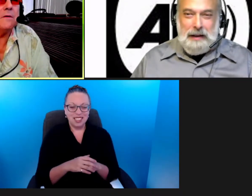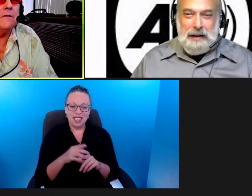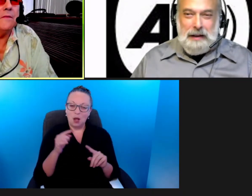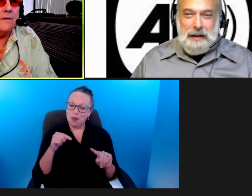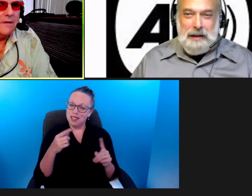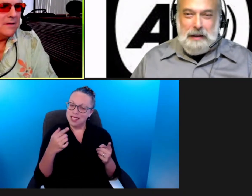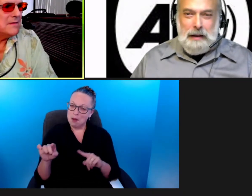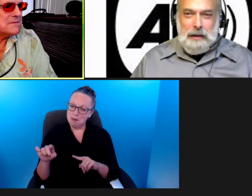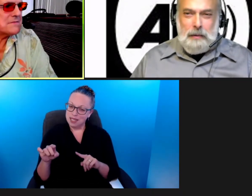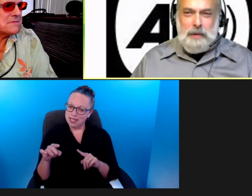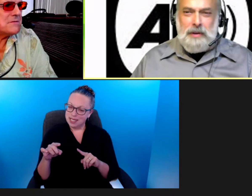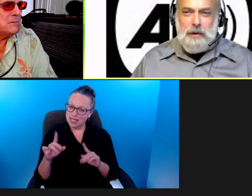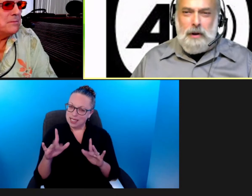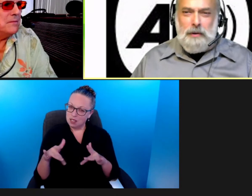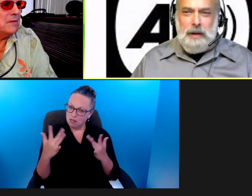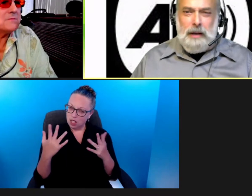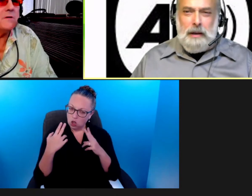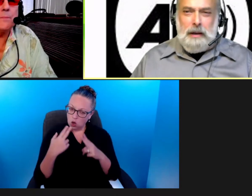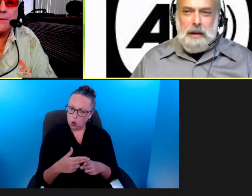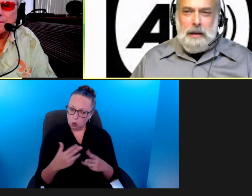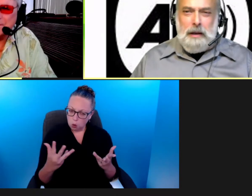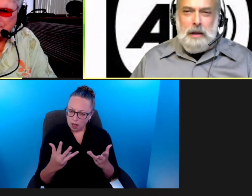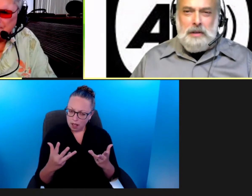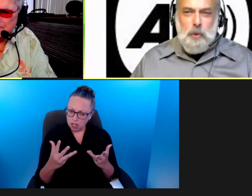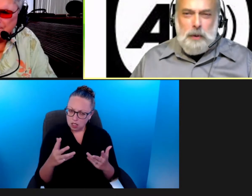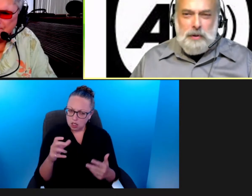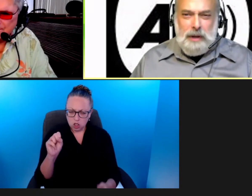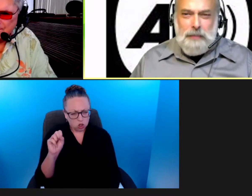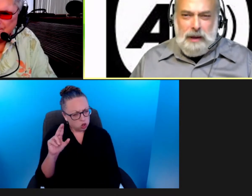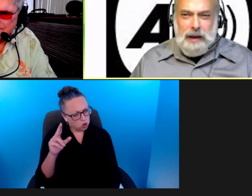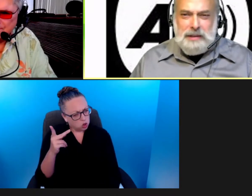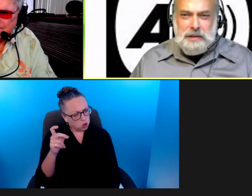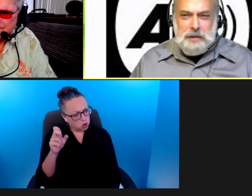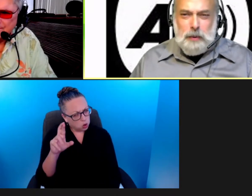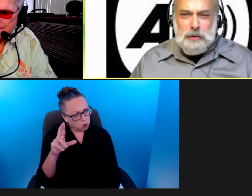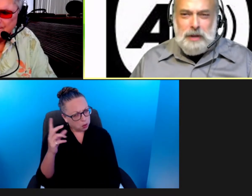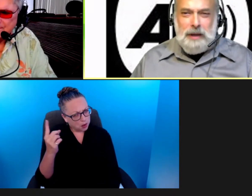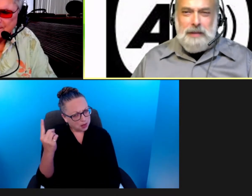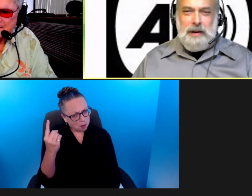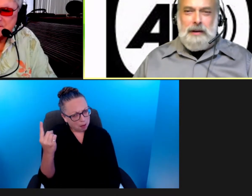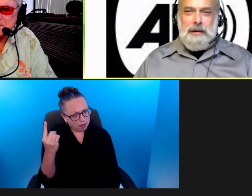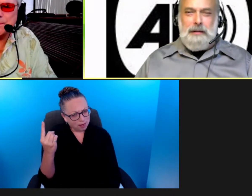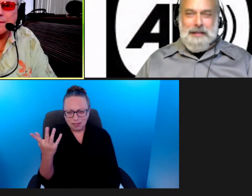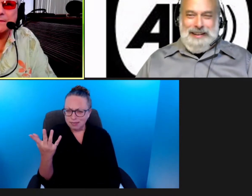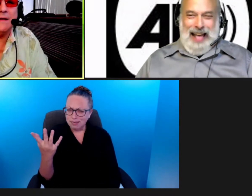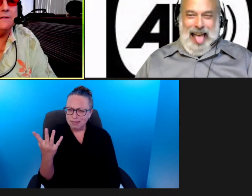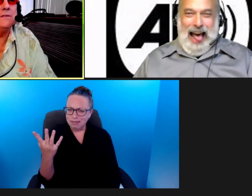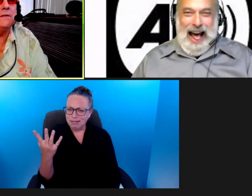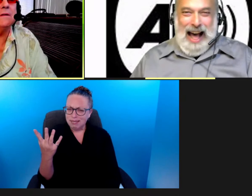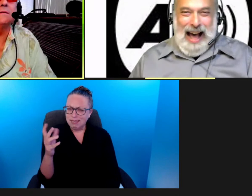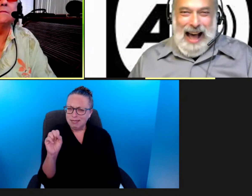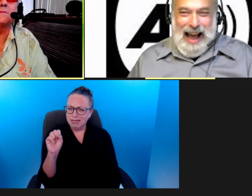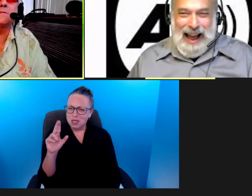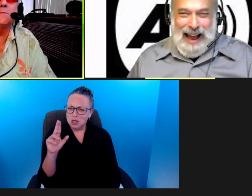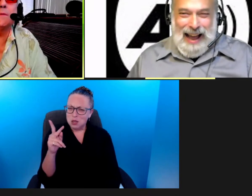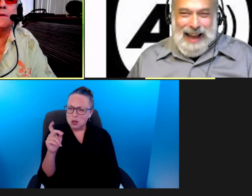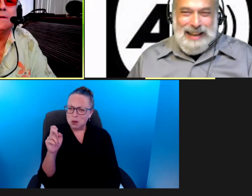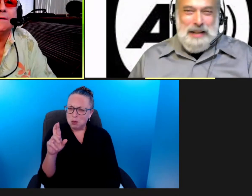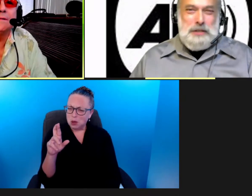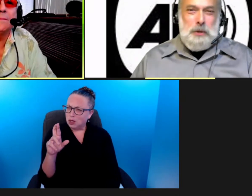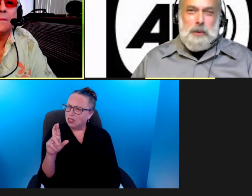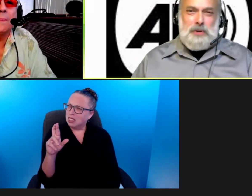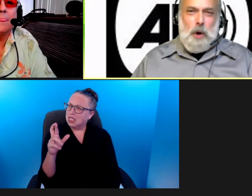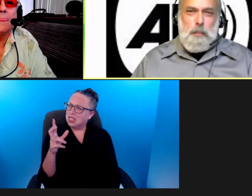event. It's called the What is it called? Super Super something? Yeah, it's a super something, isn't it? Super Lunch. No,